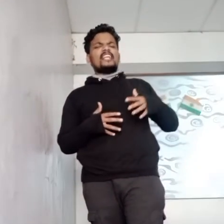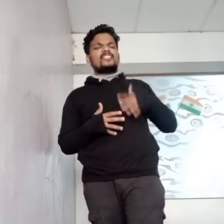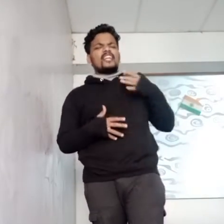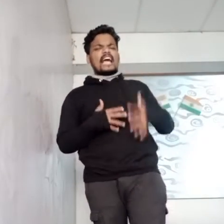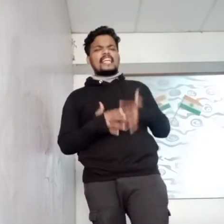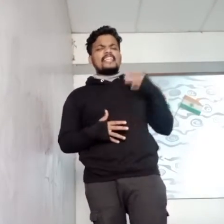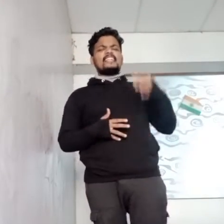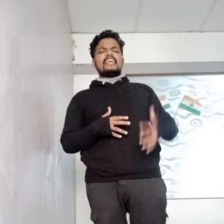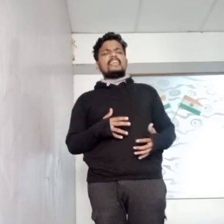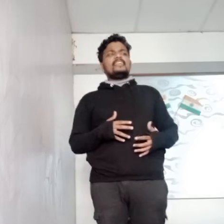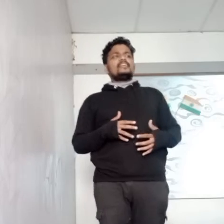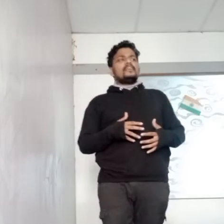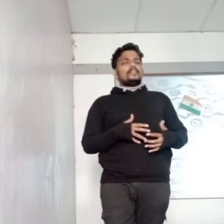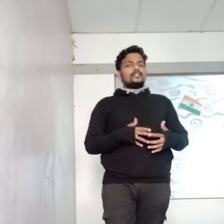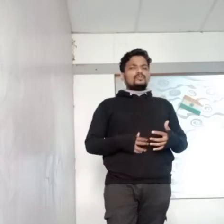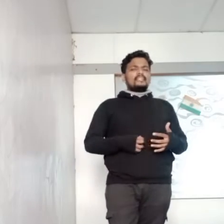thread again and again. Due to that,